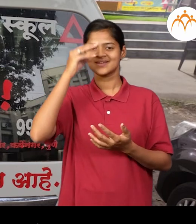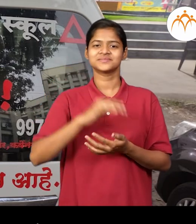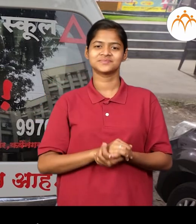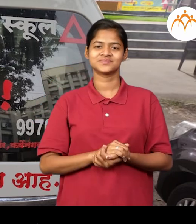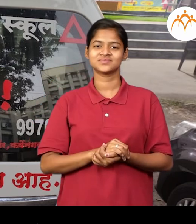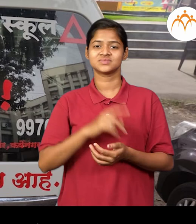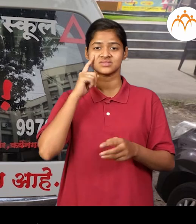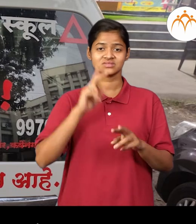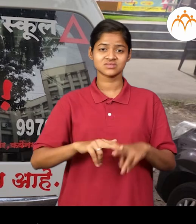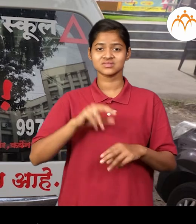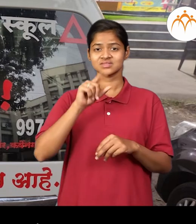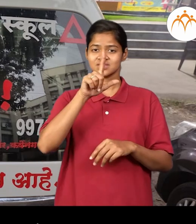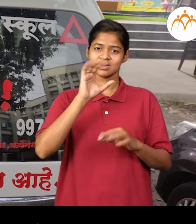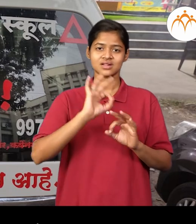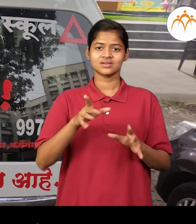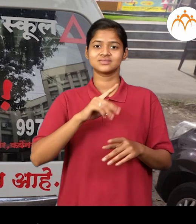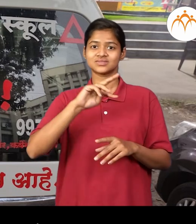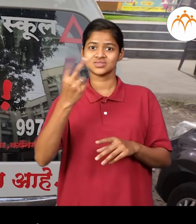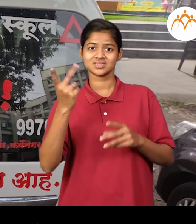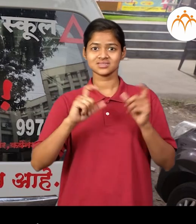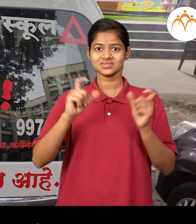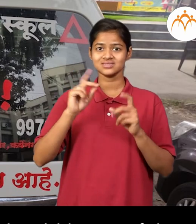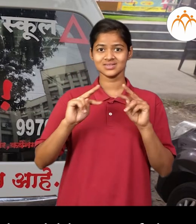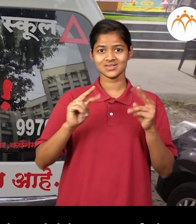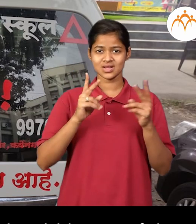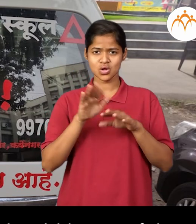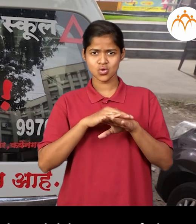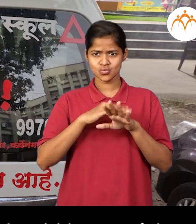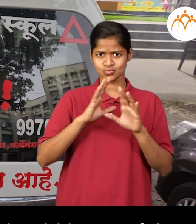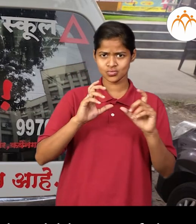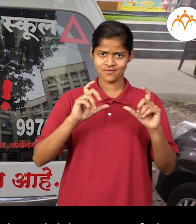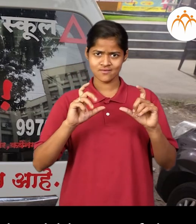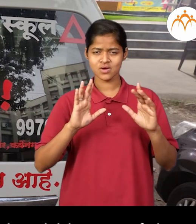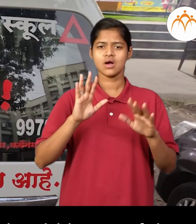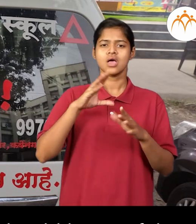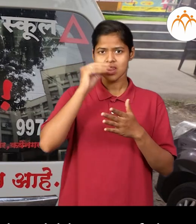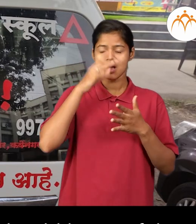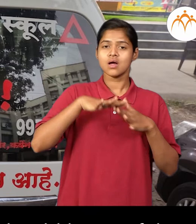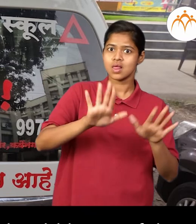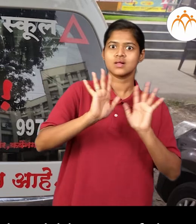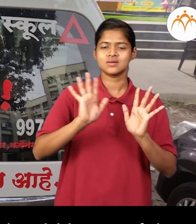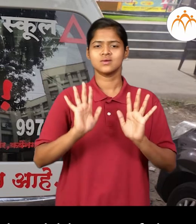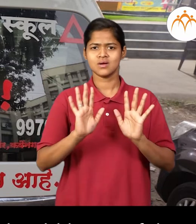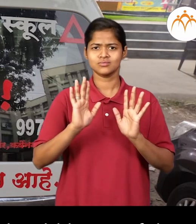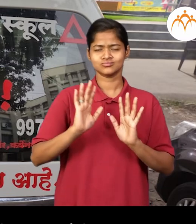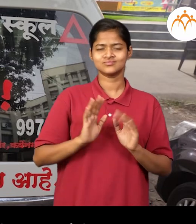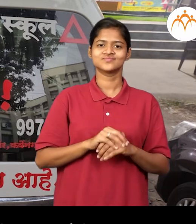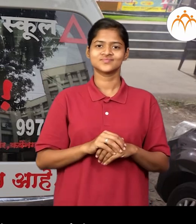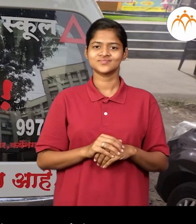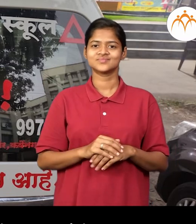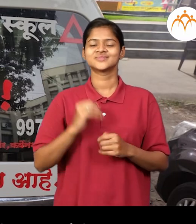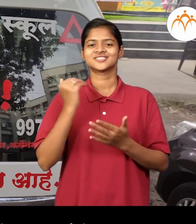vehicle. If the letter L is written, the people around him should be careful because